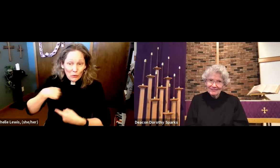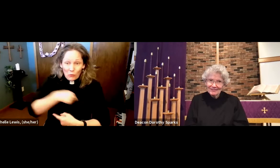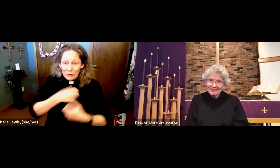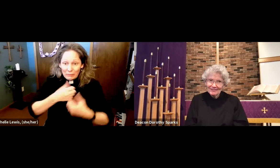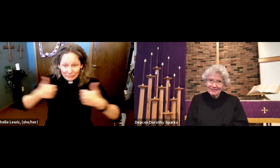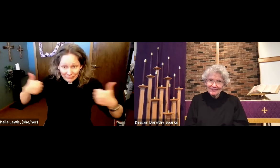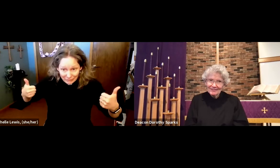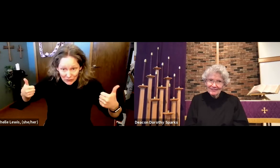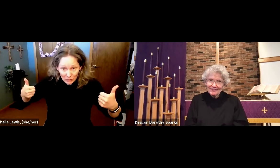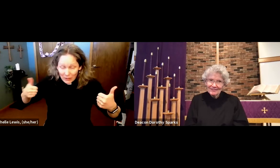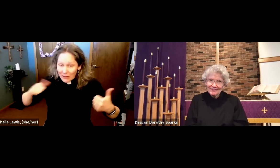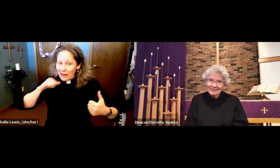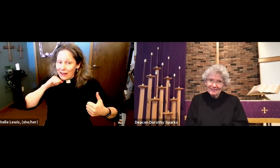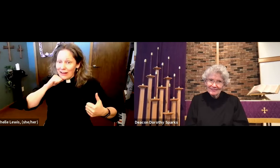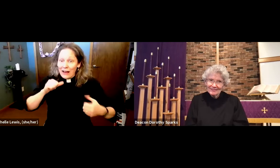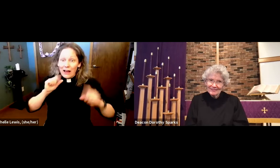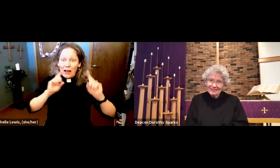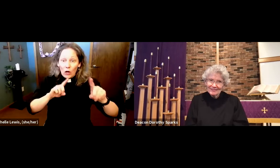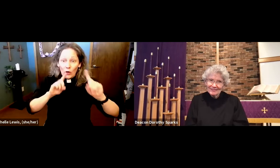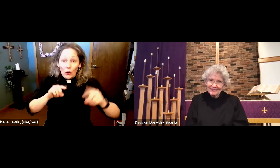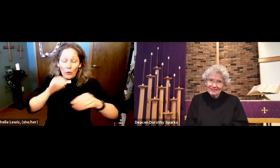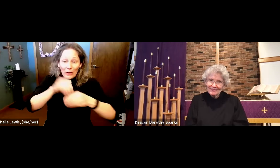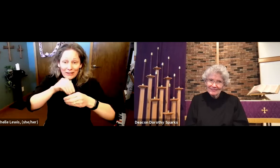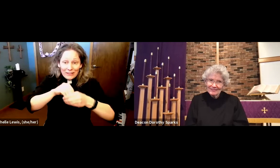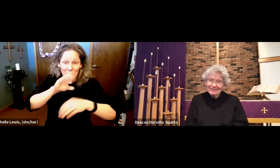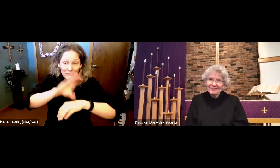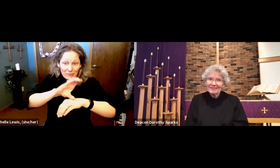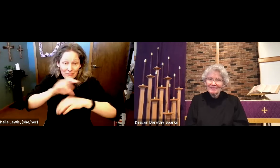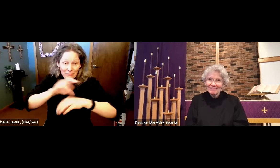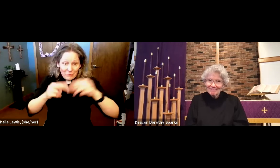since we were in worship together at Bowl.